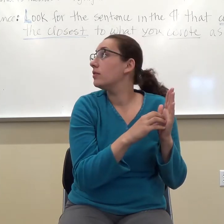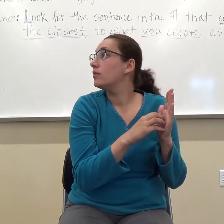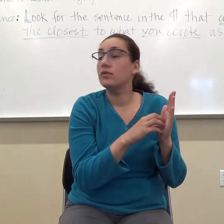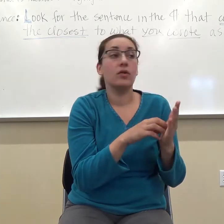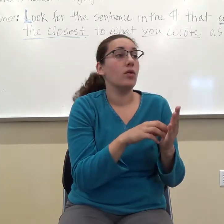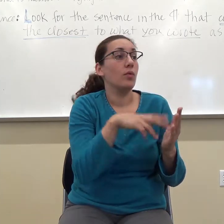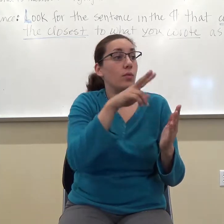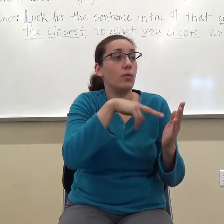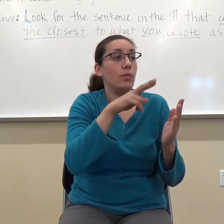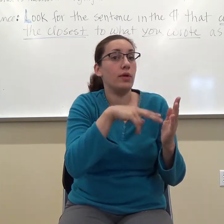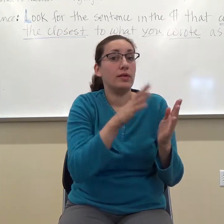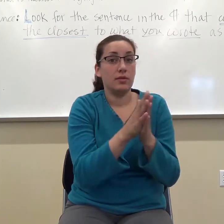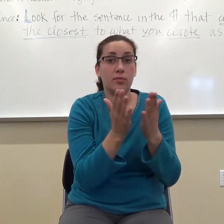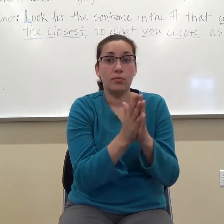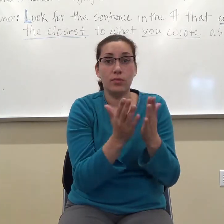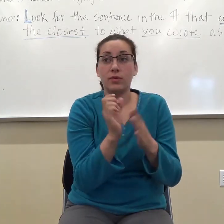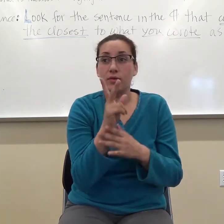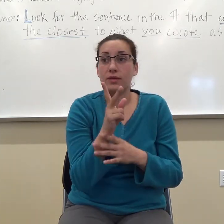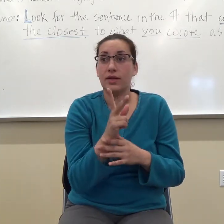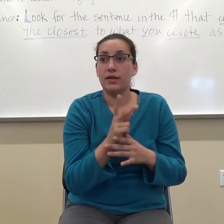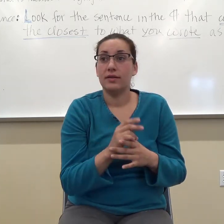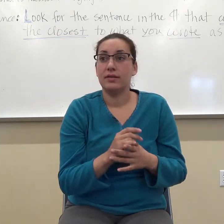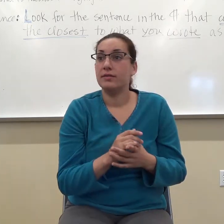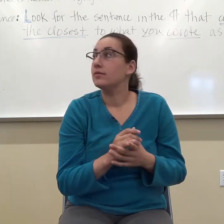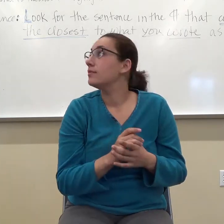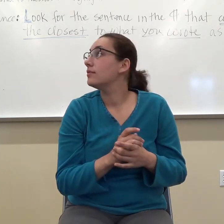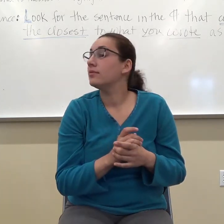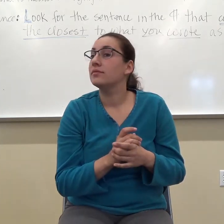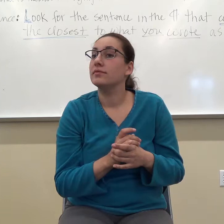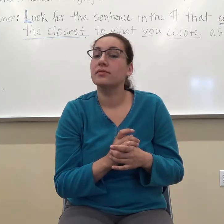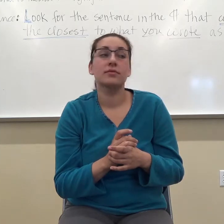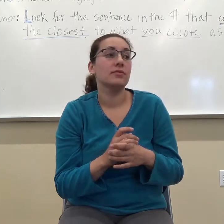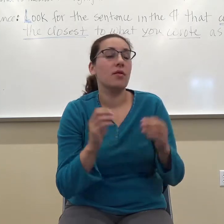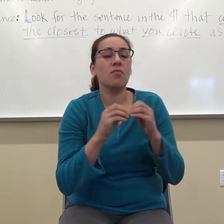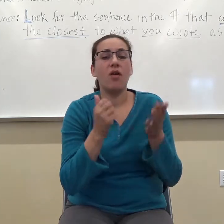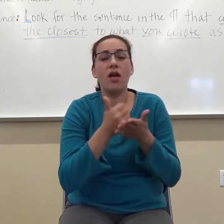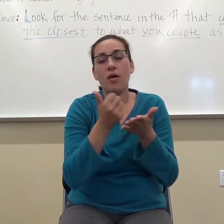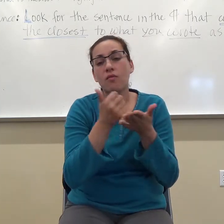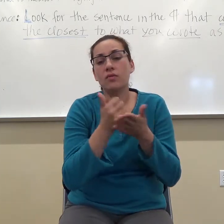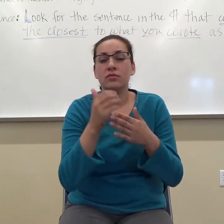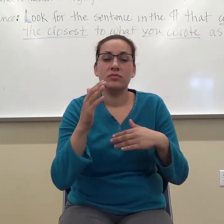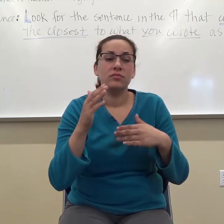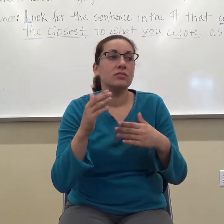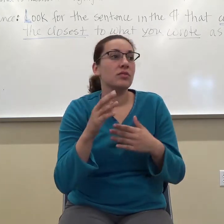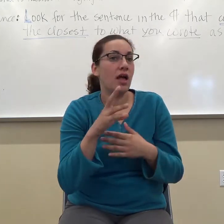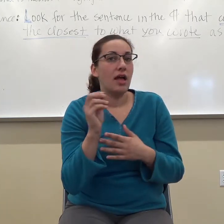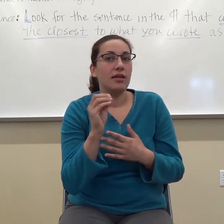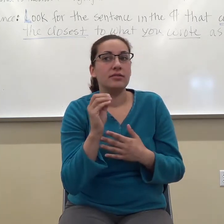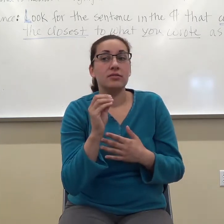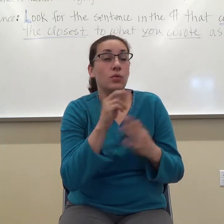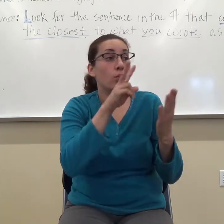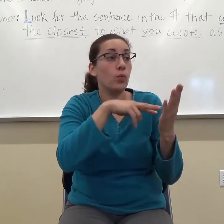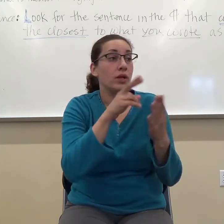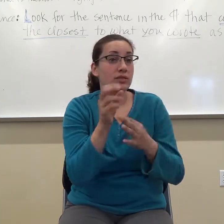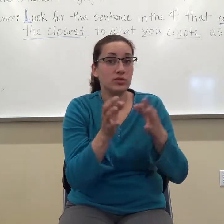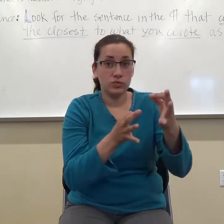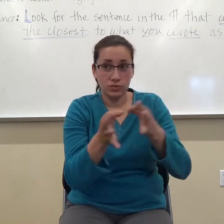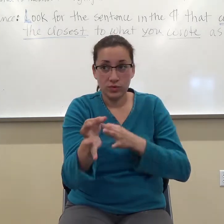book, okay, which will really be more helpful than what I just told you. Read the directions, highlight